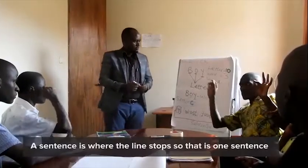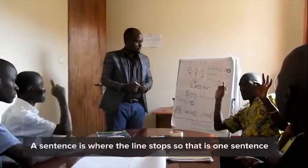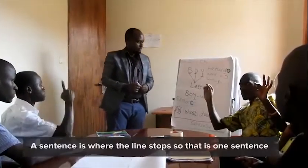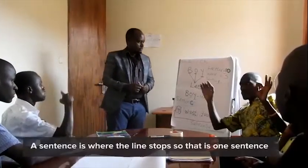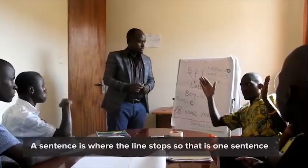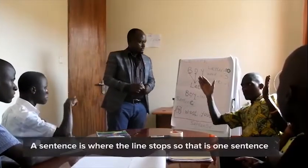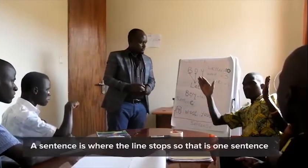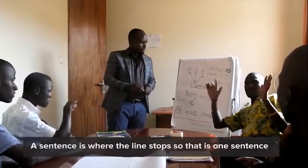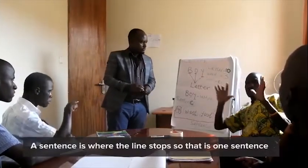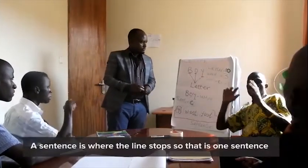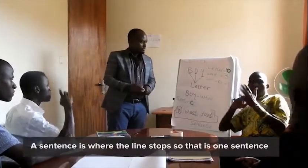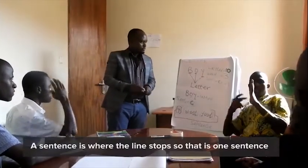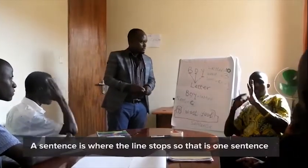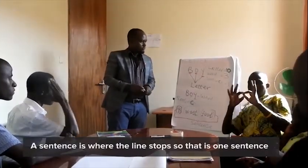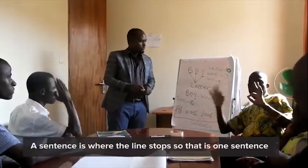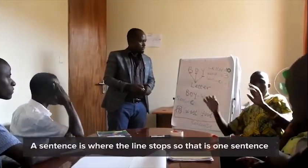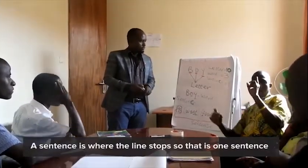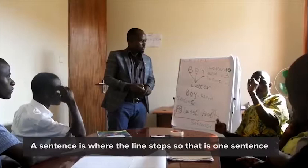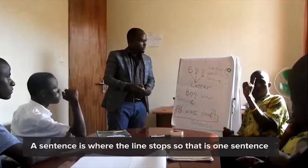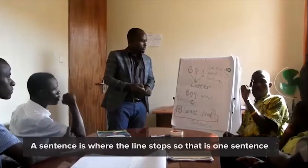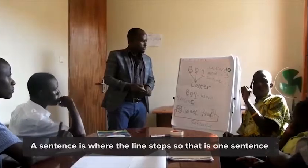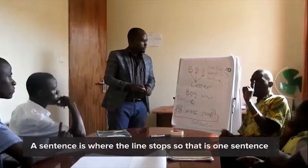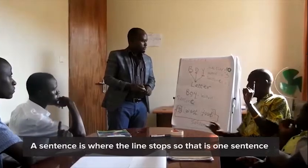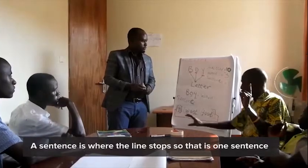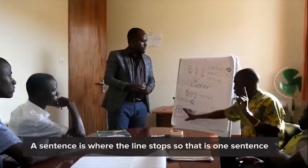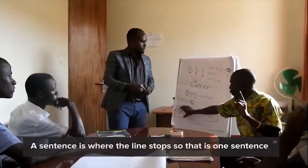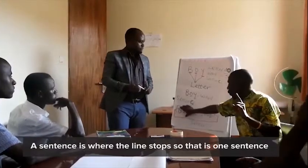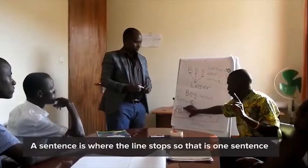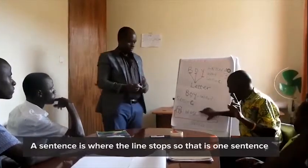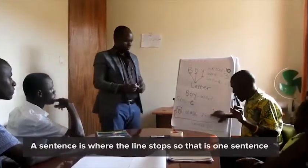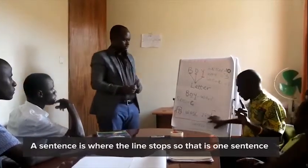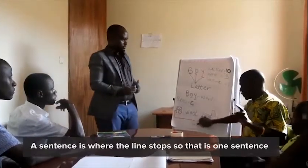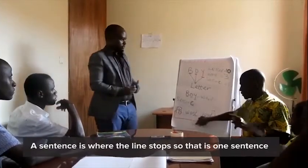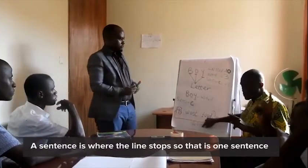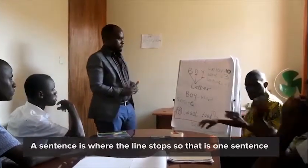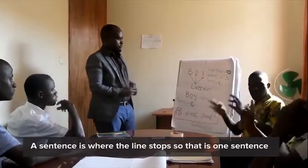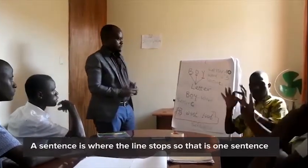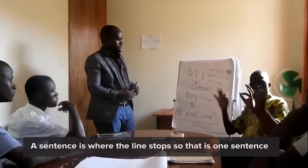A sentence is where the line stops. So that is one sentence.